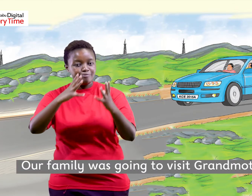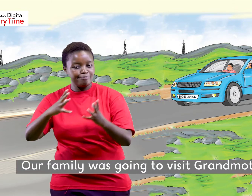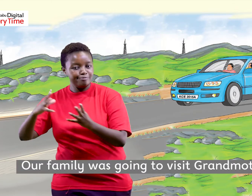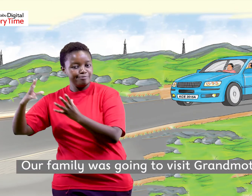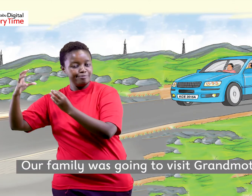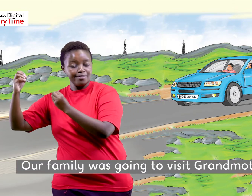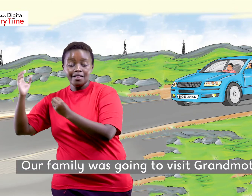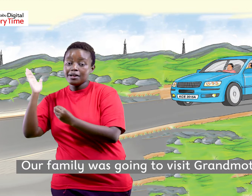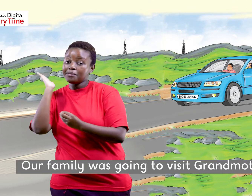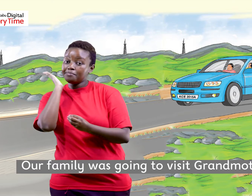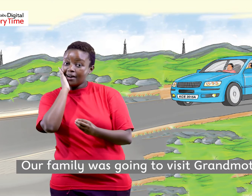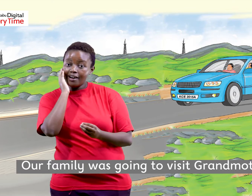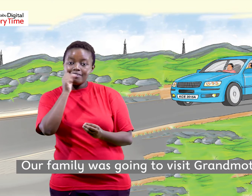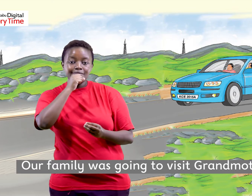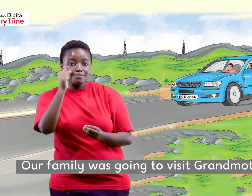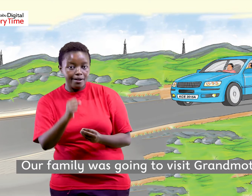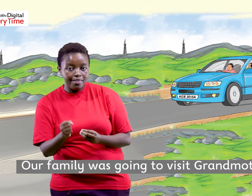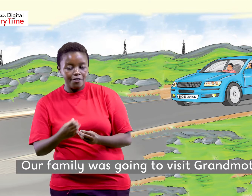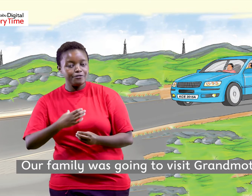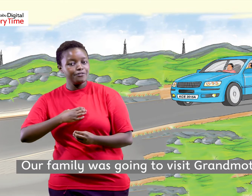Our family was going to visit grandmother.